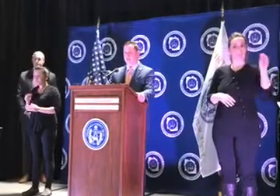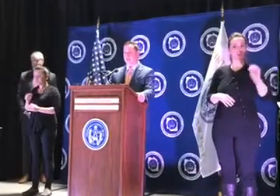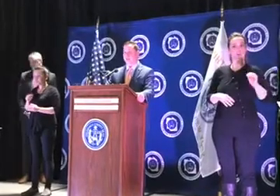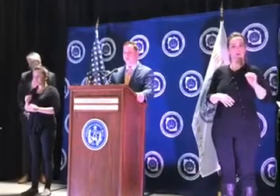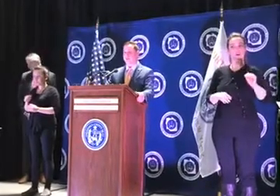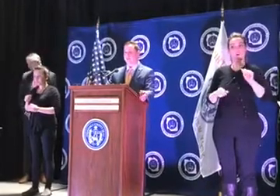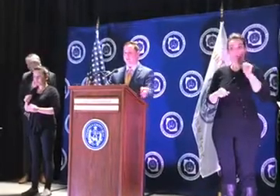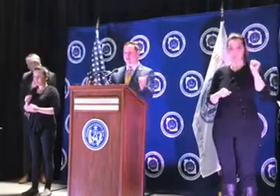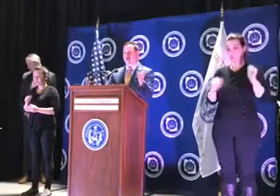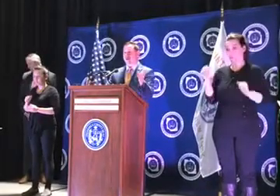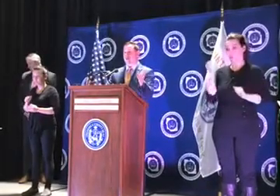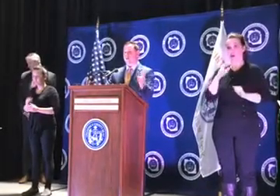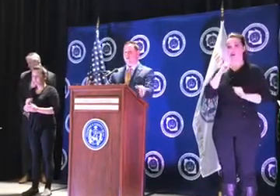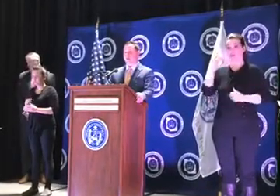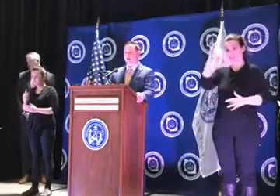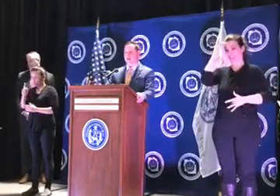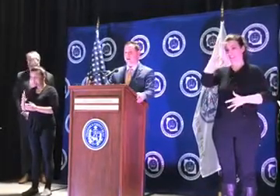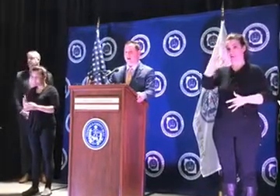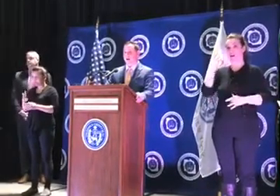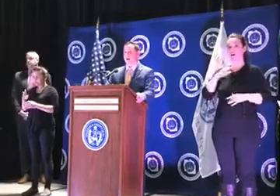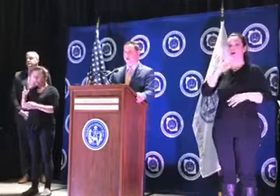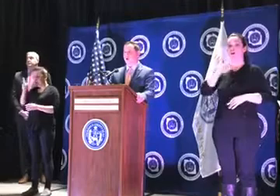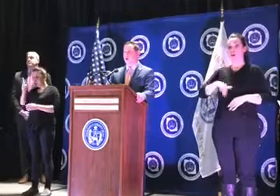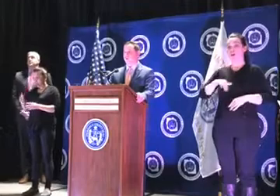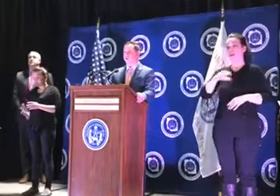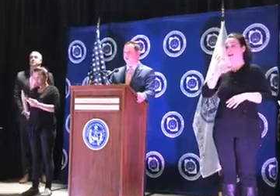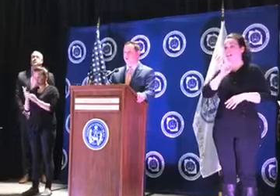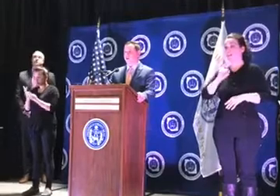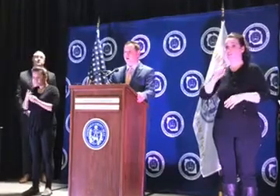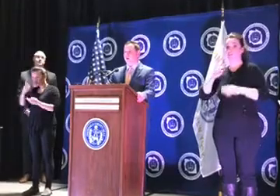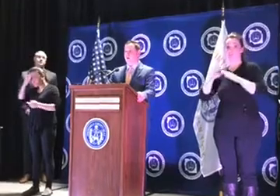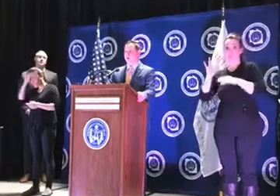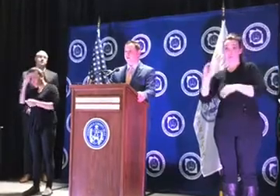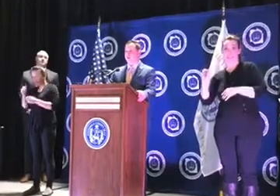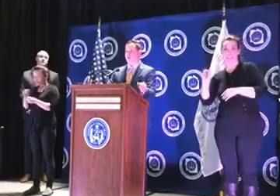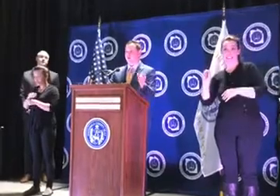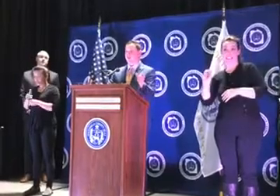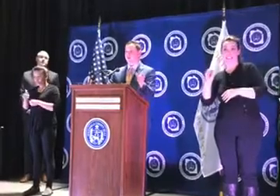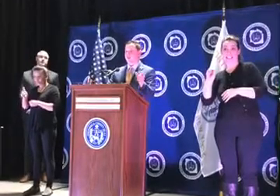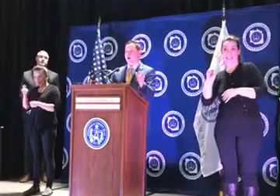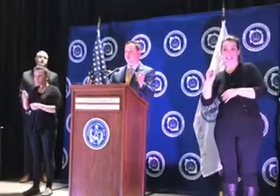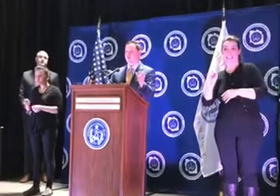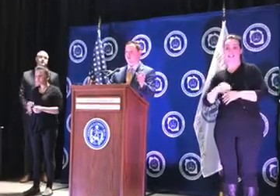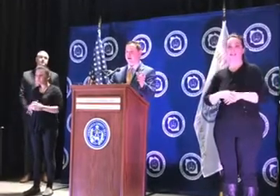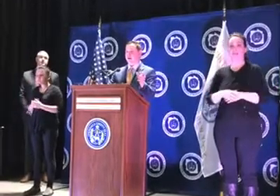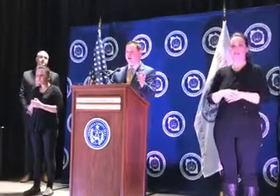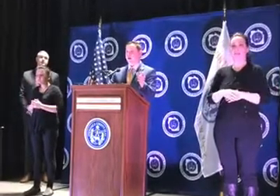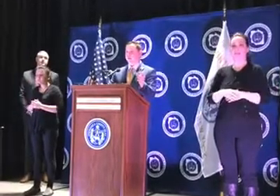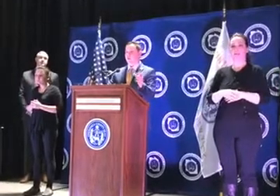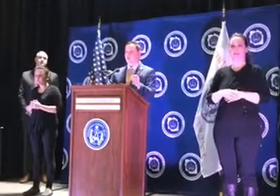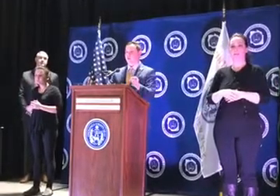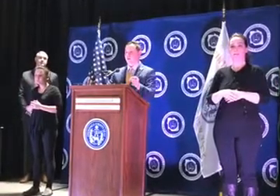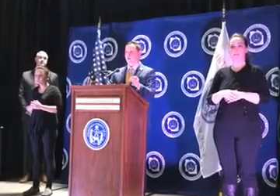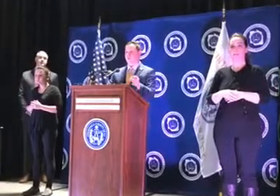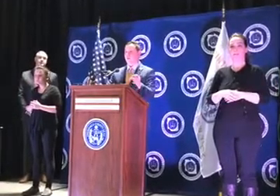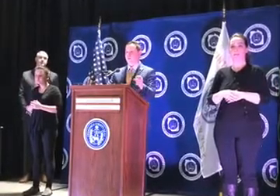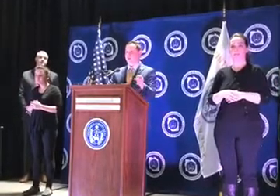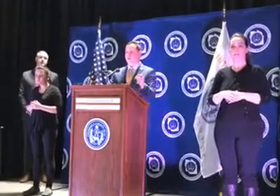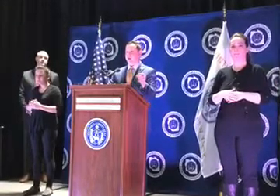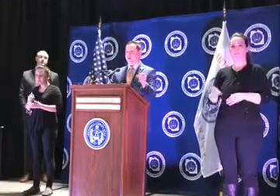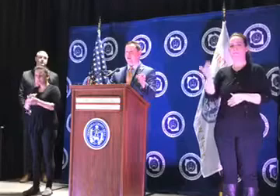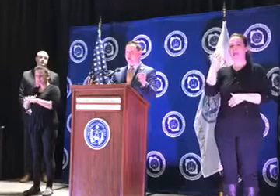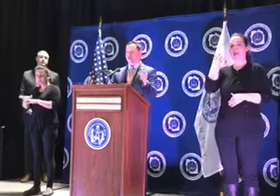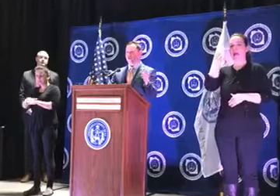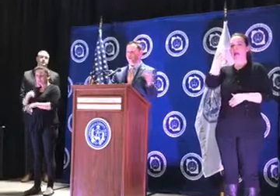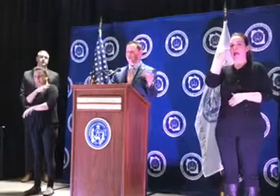that actually has increased from yesterday. I know one of the stereotypes often was that those under